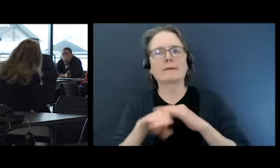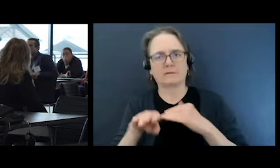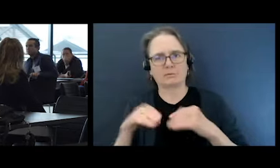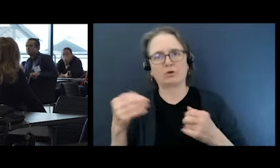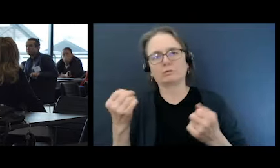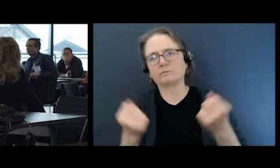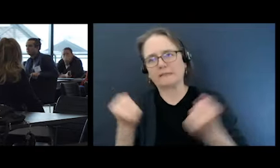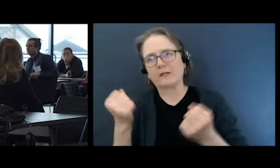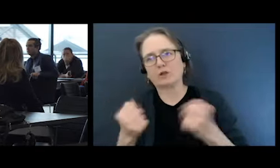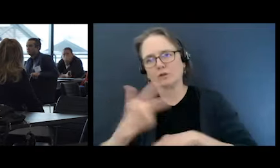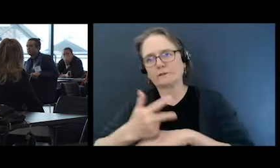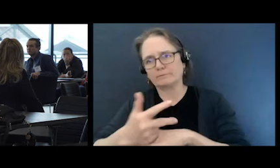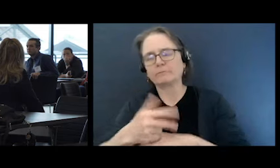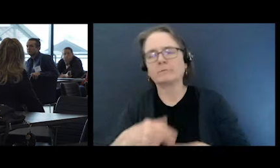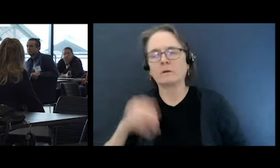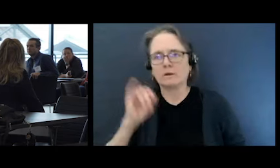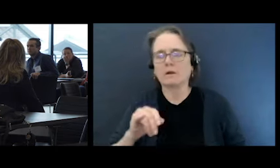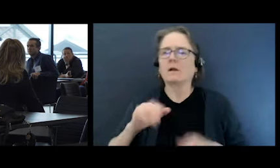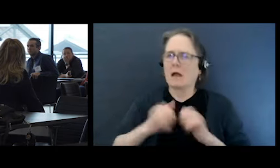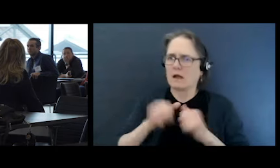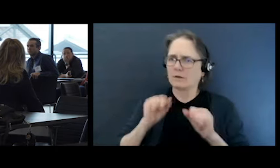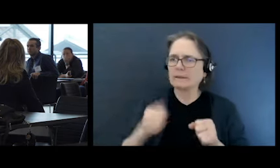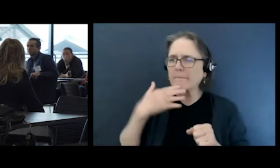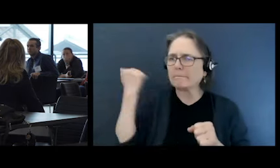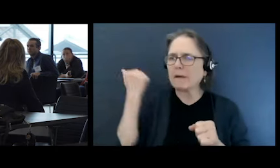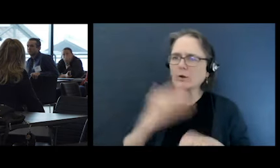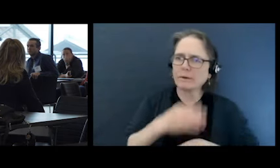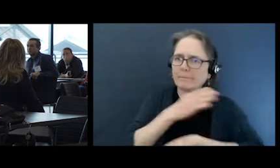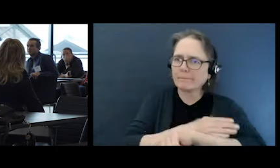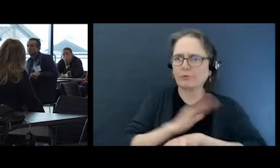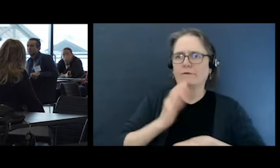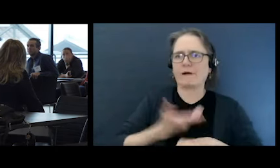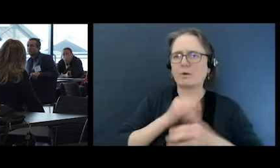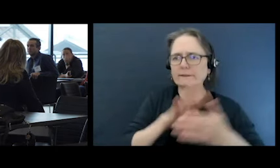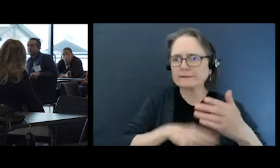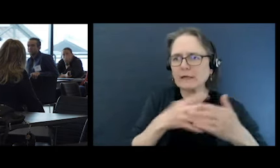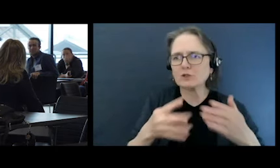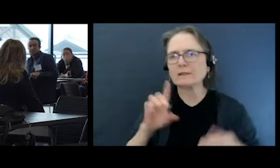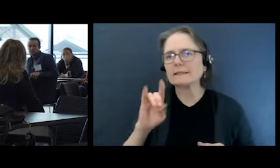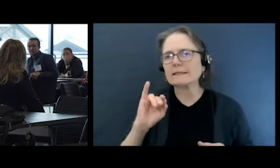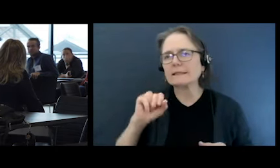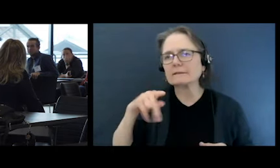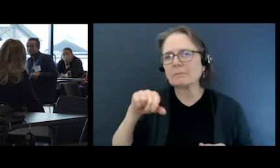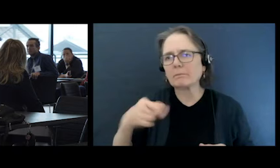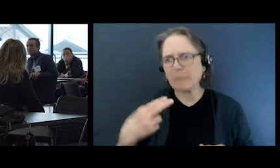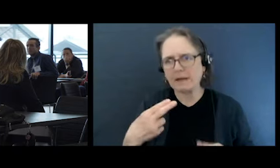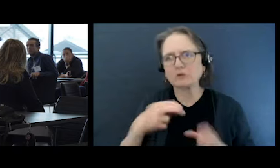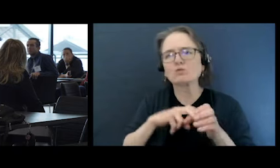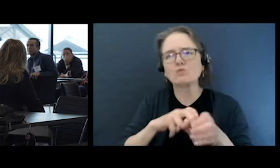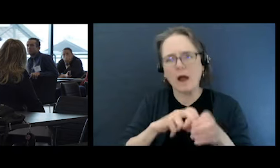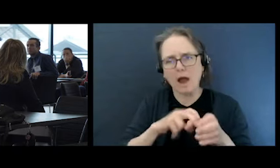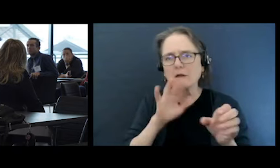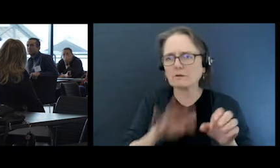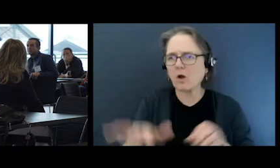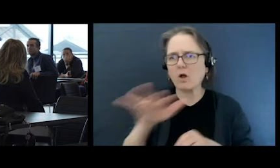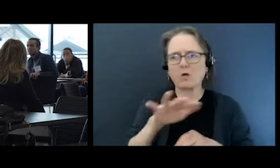effectively dispatch rides to passengers across different taxi associations. And we're looking for